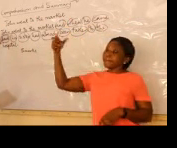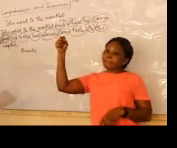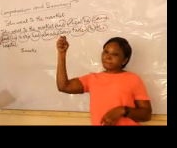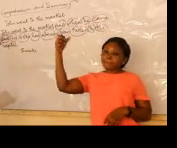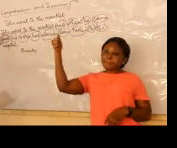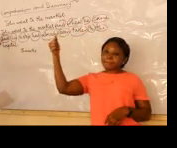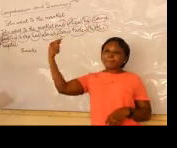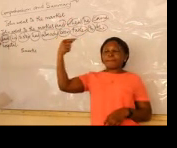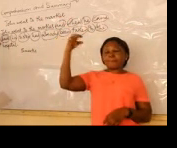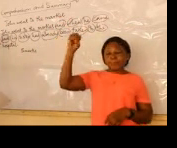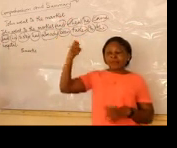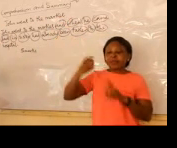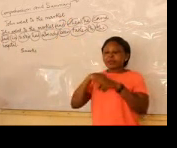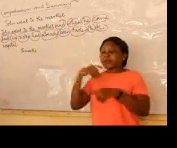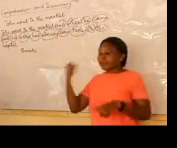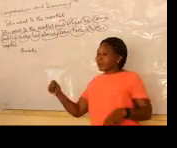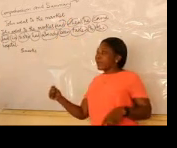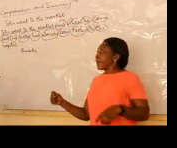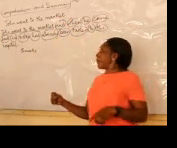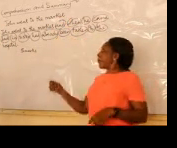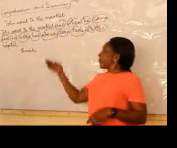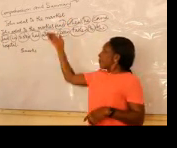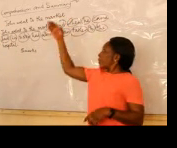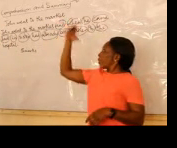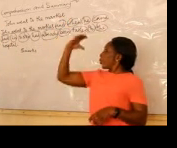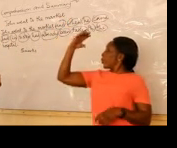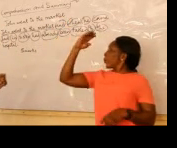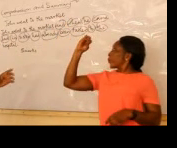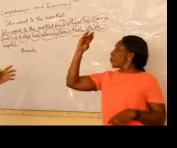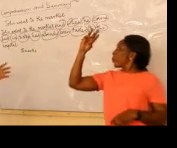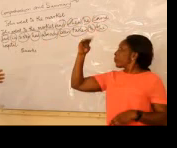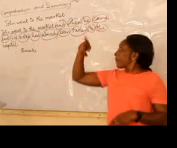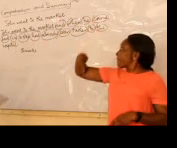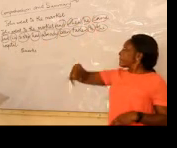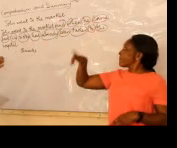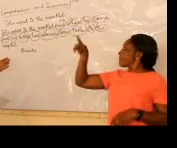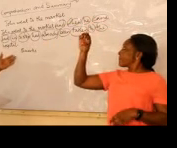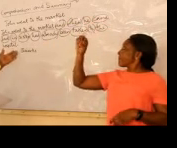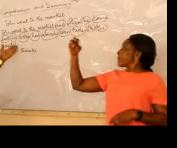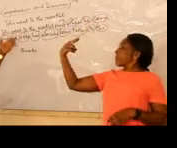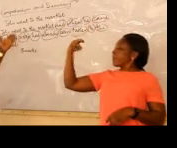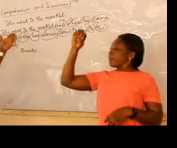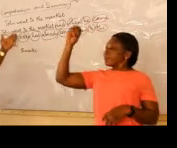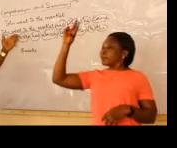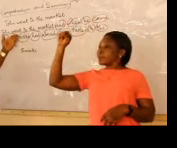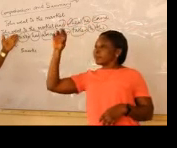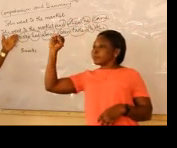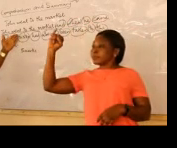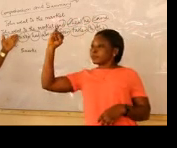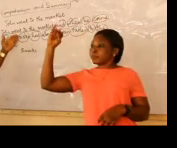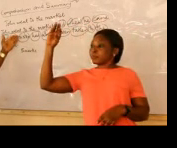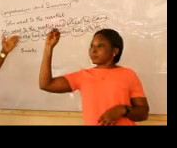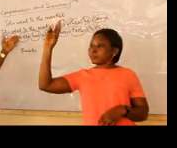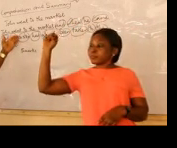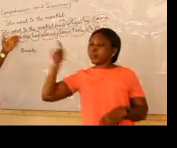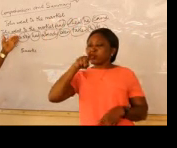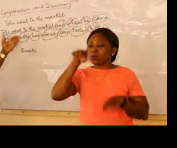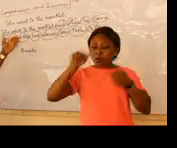a comprehension exercise. You can copy your answer from the